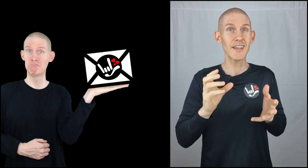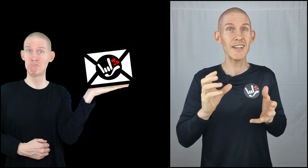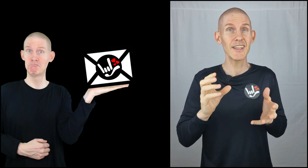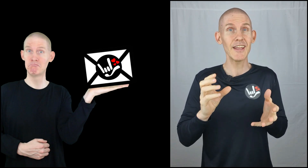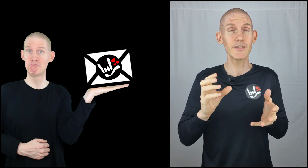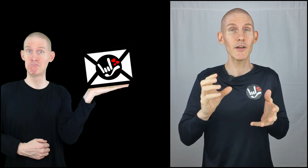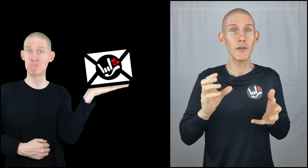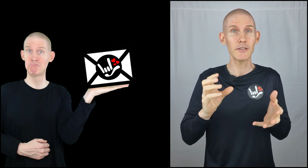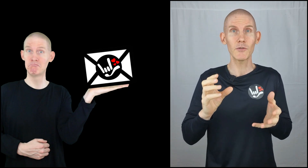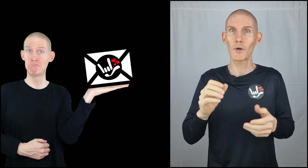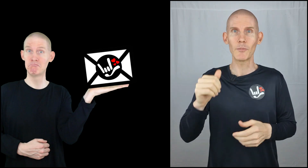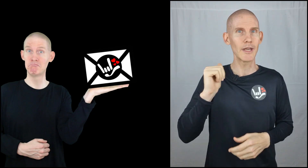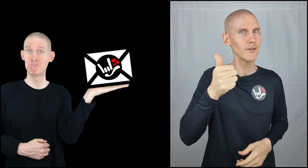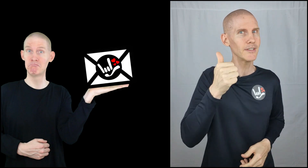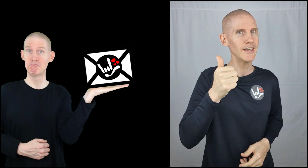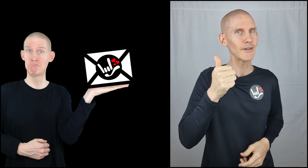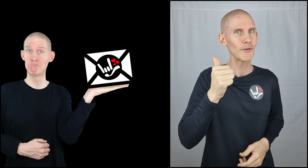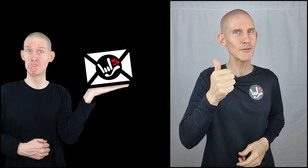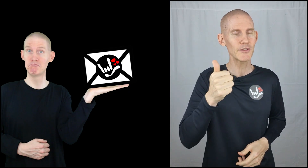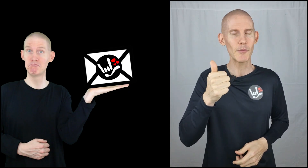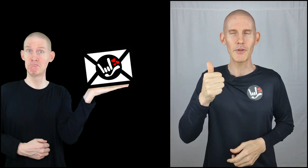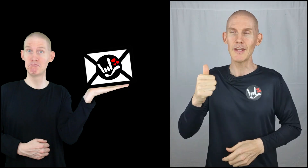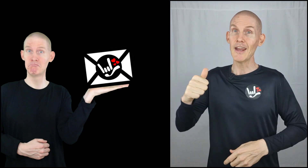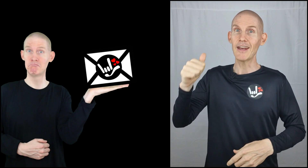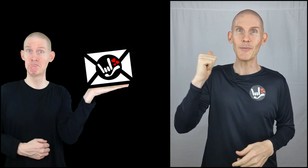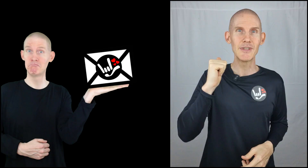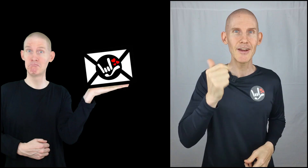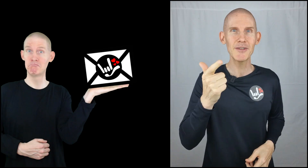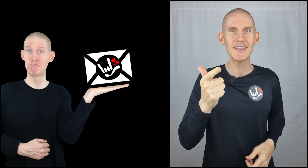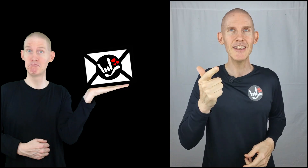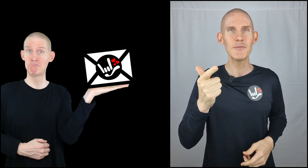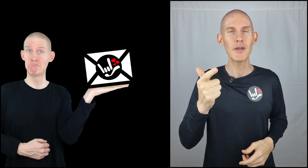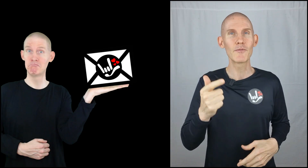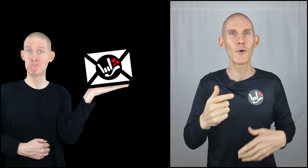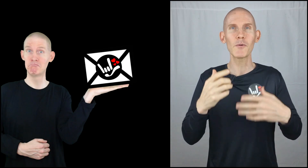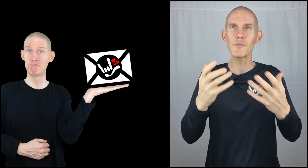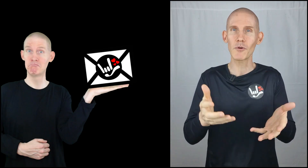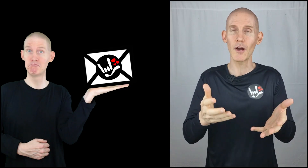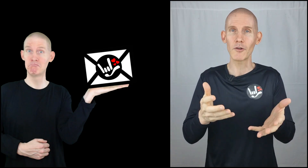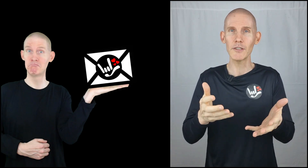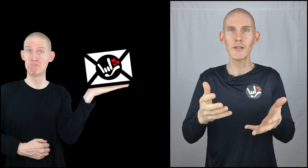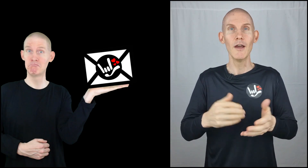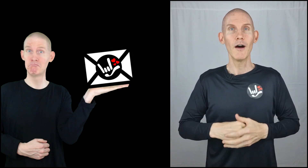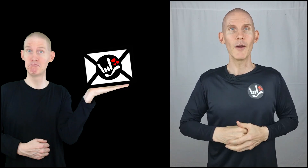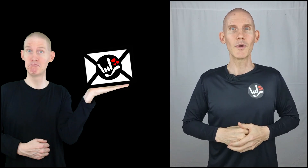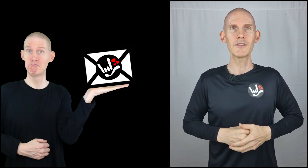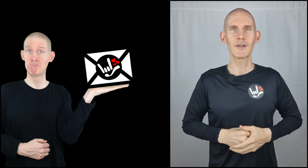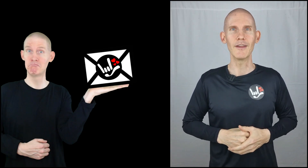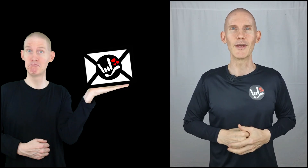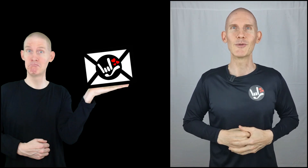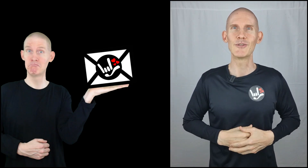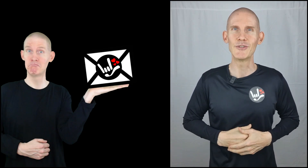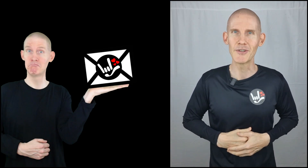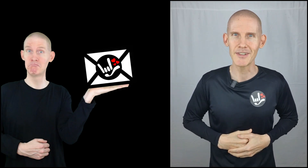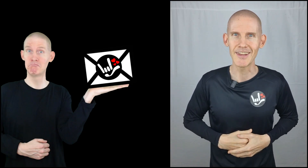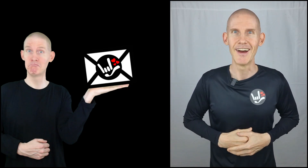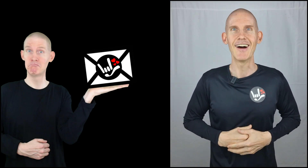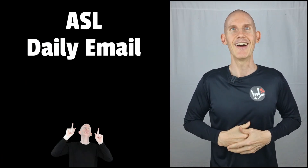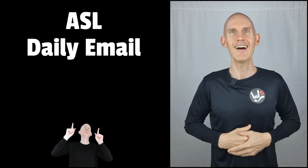bite-sized ASL lesson where I'm guaranteed to learn something and I'm guaranteed to make forward progress on my sign language journey.